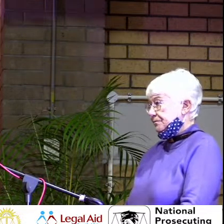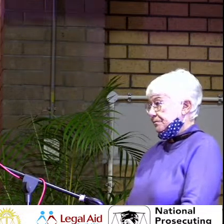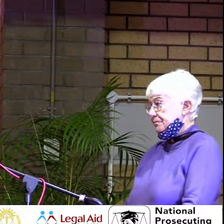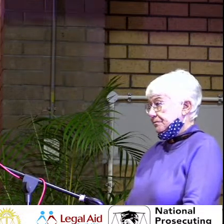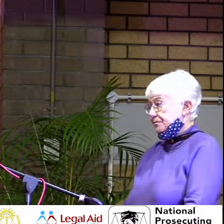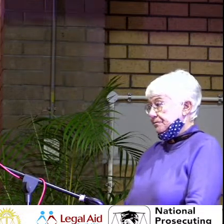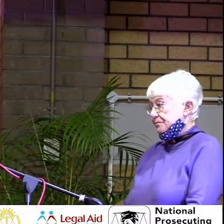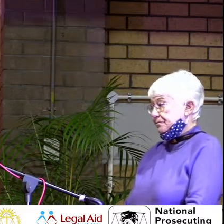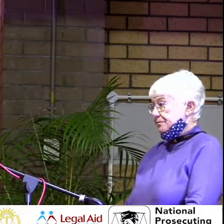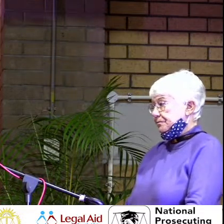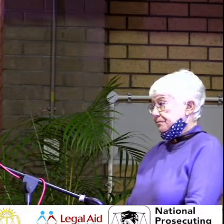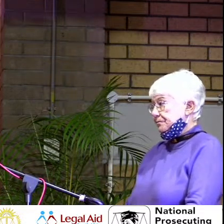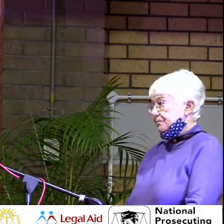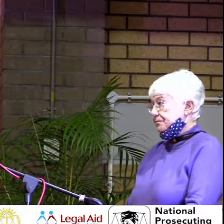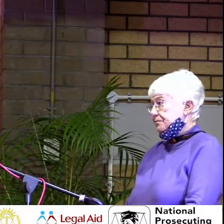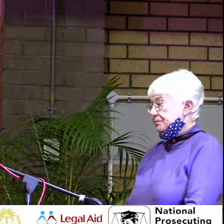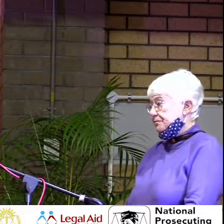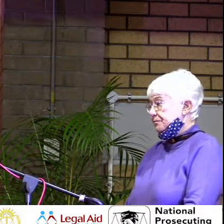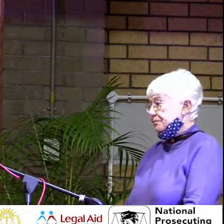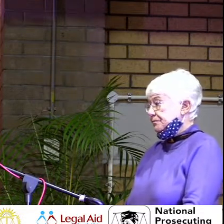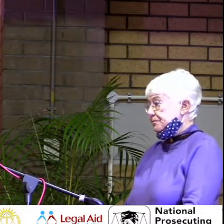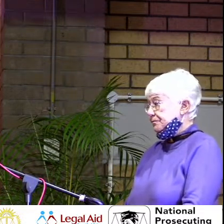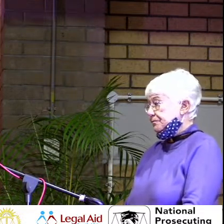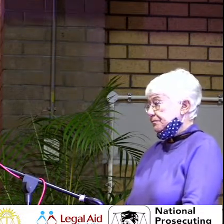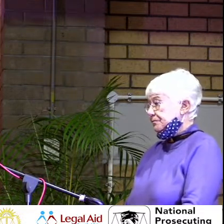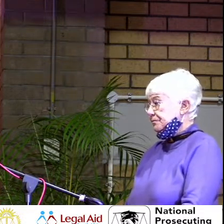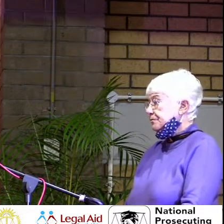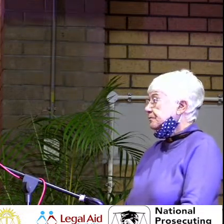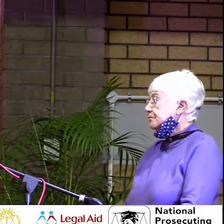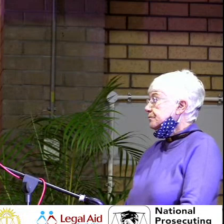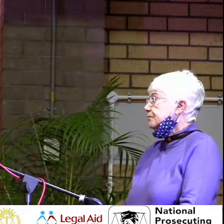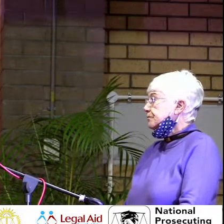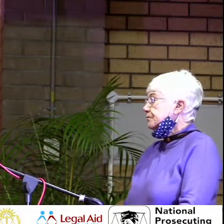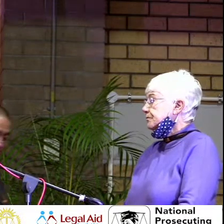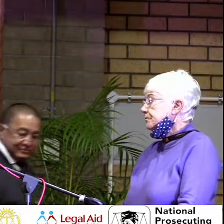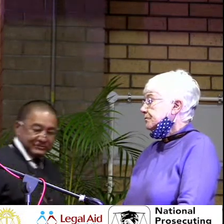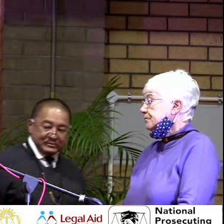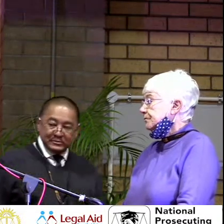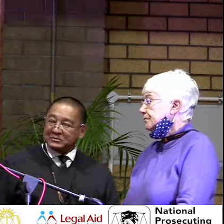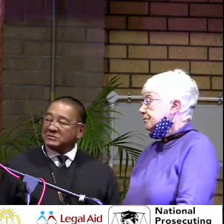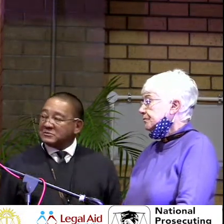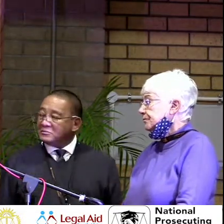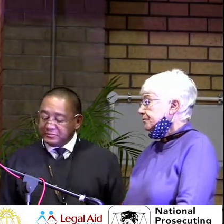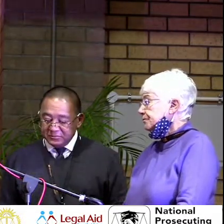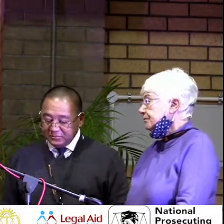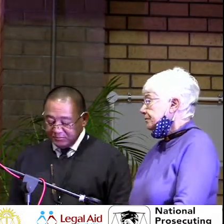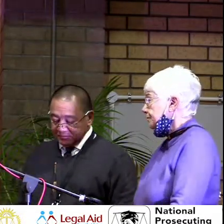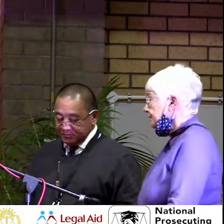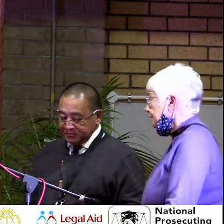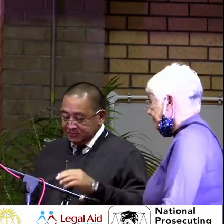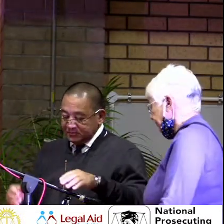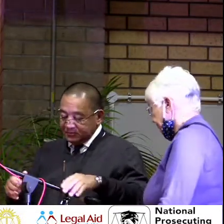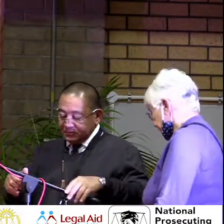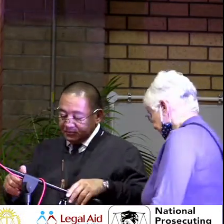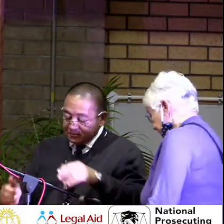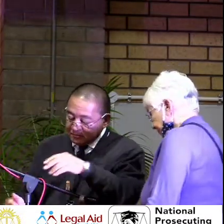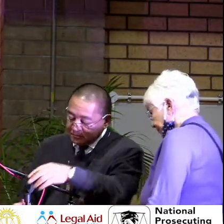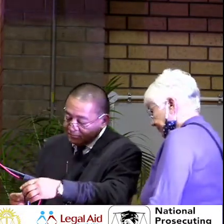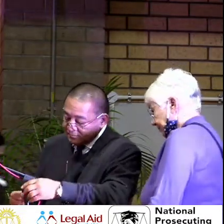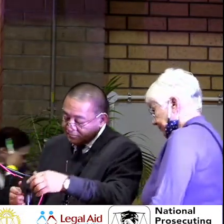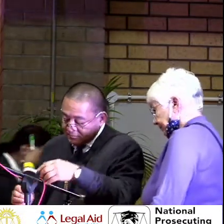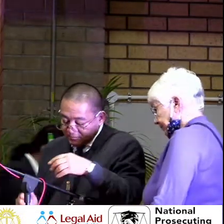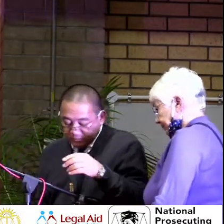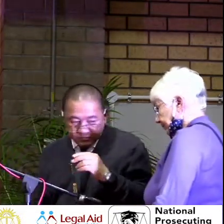azonelanga, abasebenzi oonobhala abonelanga, kodwa ke ngoku utshintsho lukhona olukhoyo. Njengoba setshilo ke